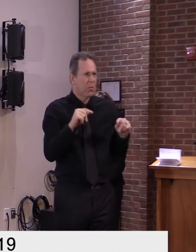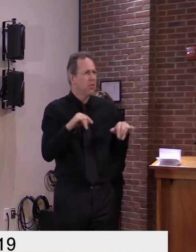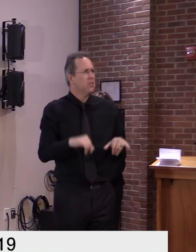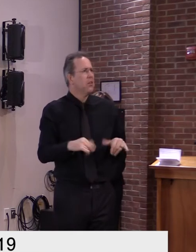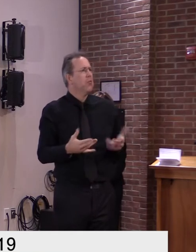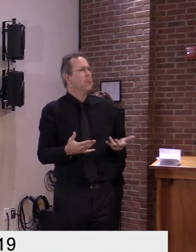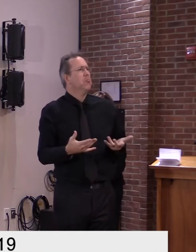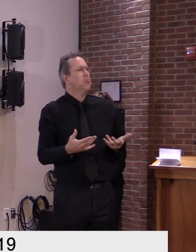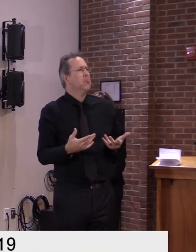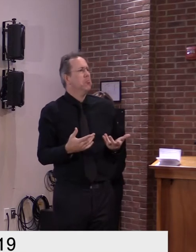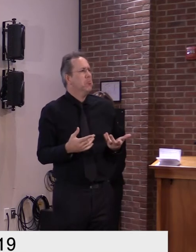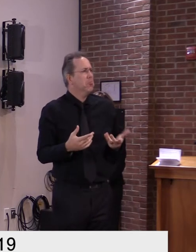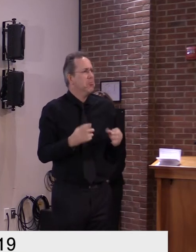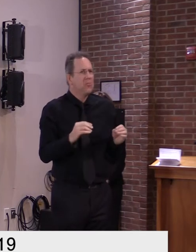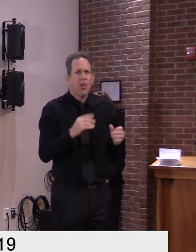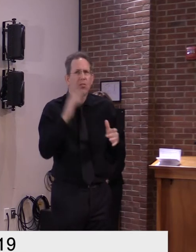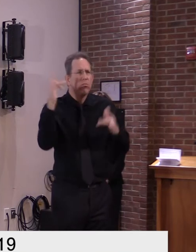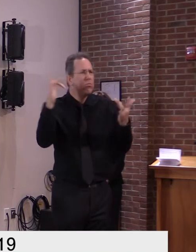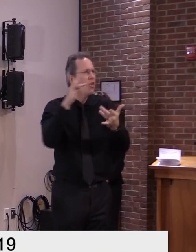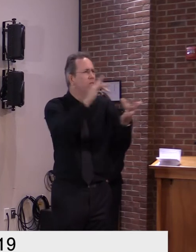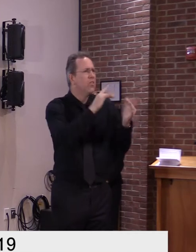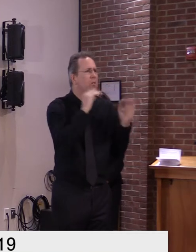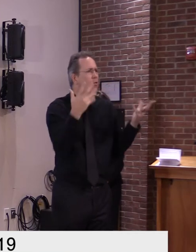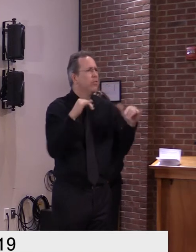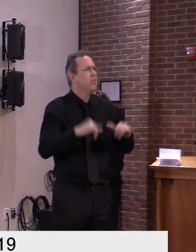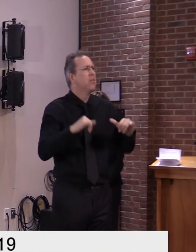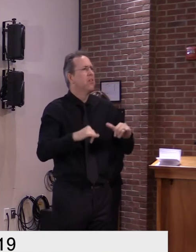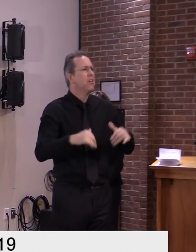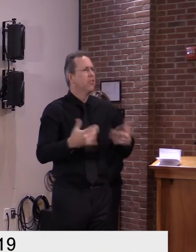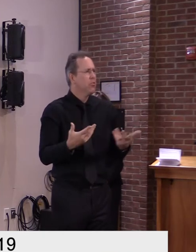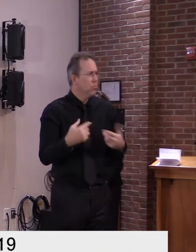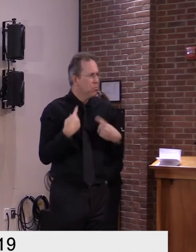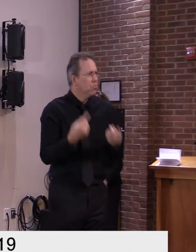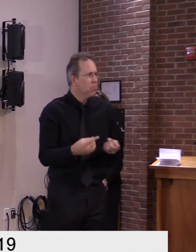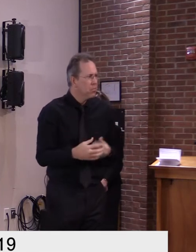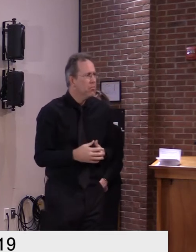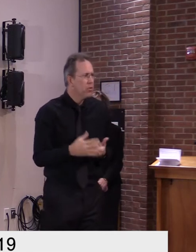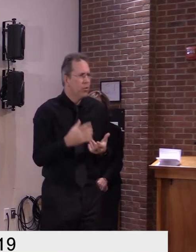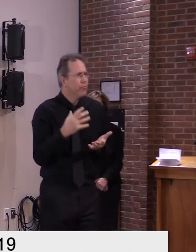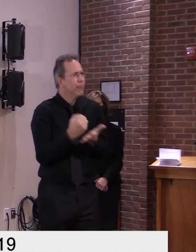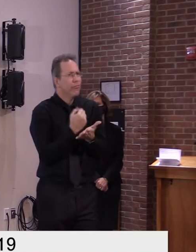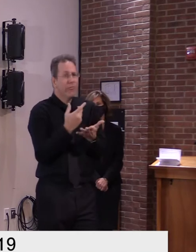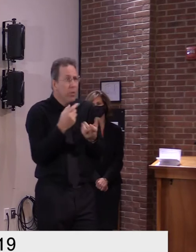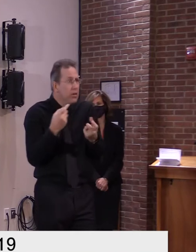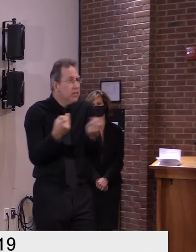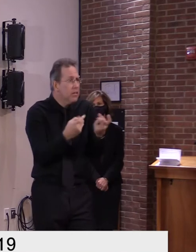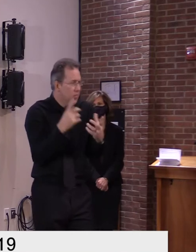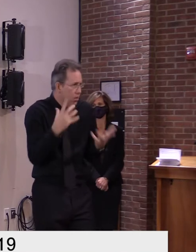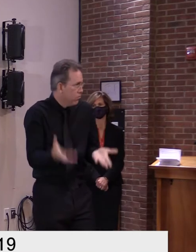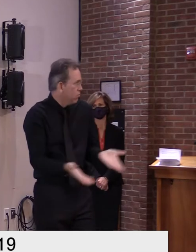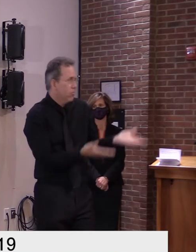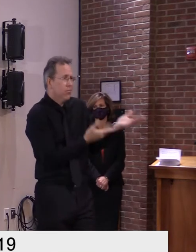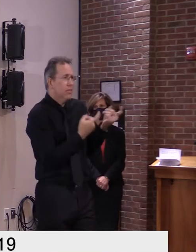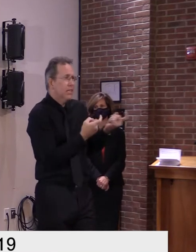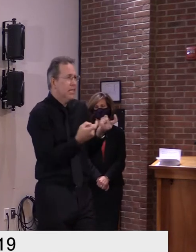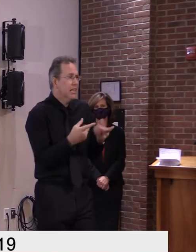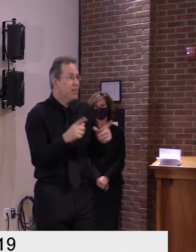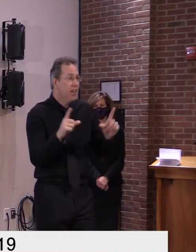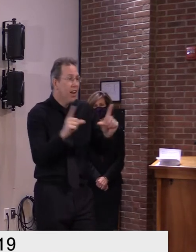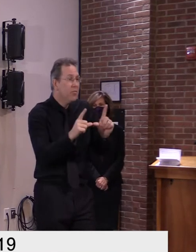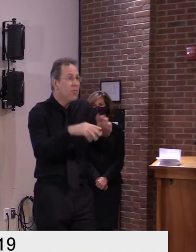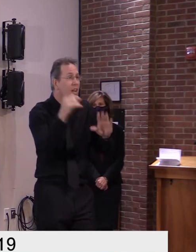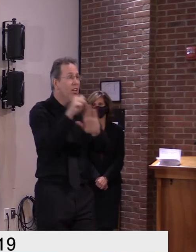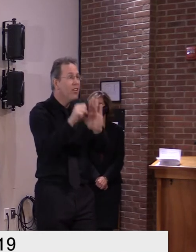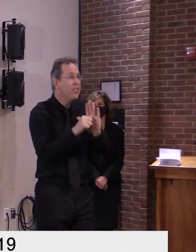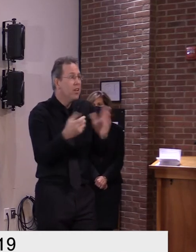here in Vermont, and they probably want to take advantage of the skiing as well. They have plates that are from another state, and they could